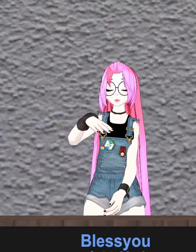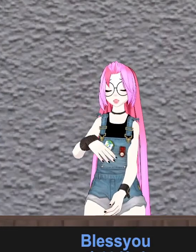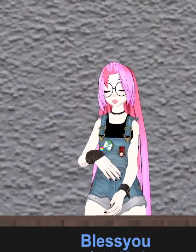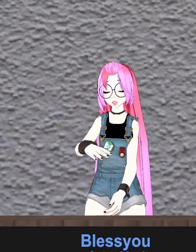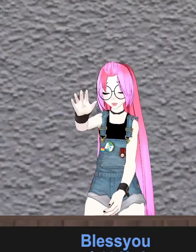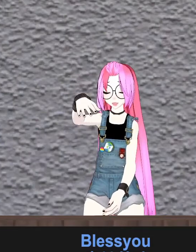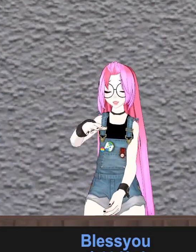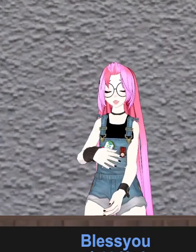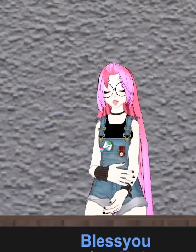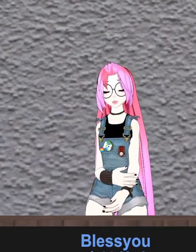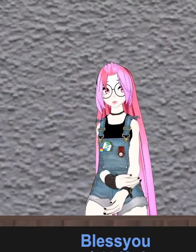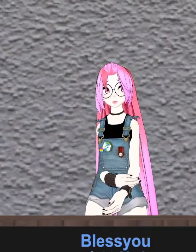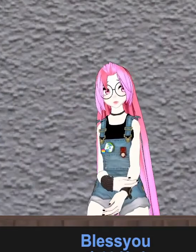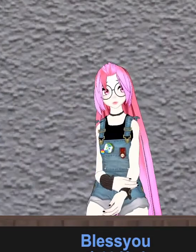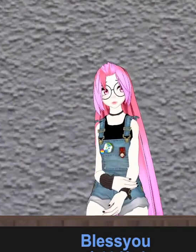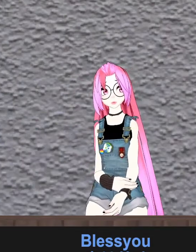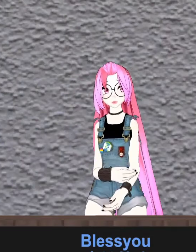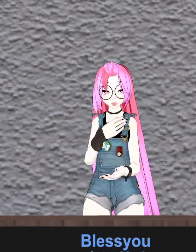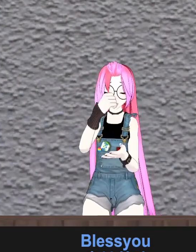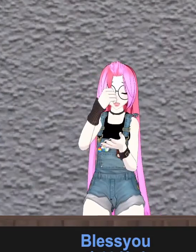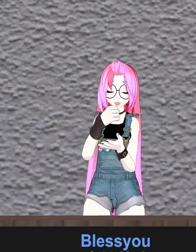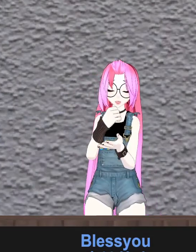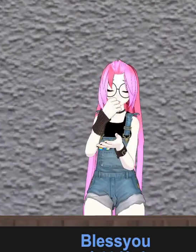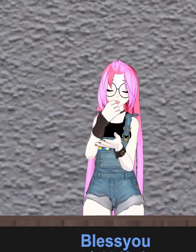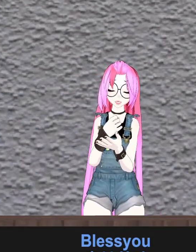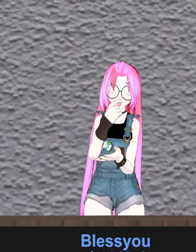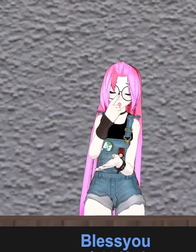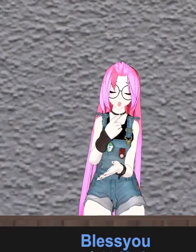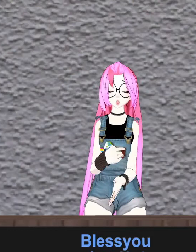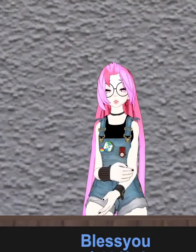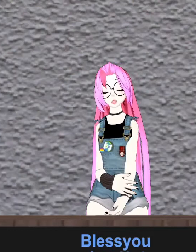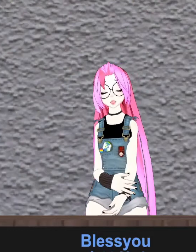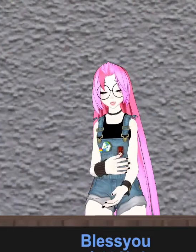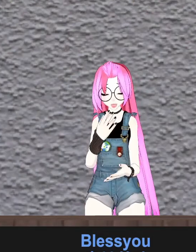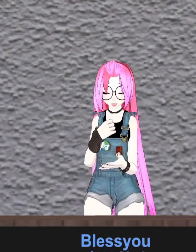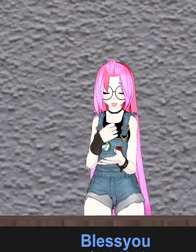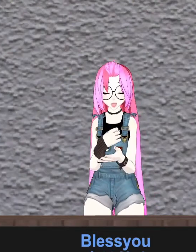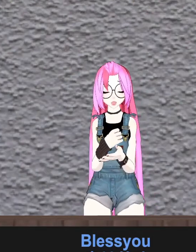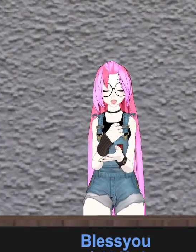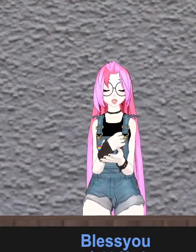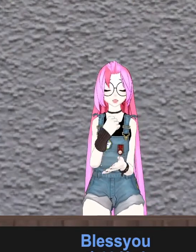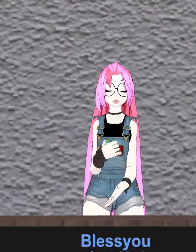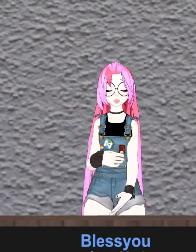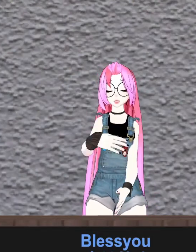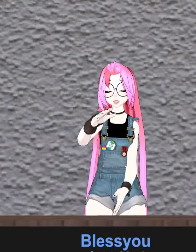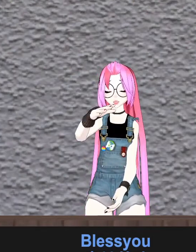gotta rock, paper, scissors this out. It's rock, paper, scissors, shoot. None of this rock business. Come